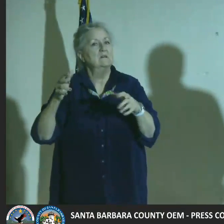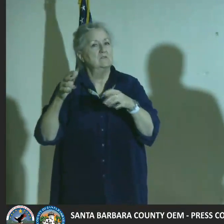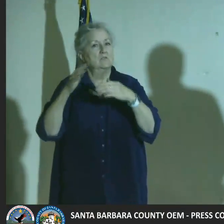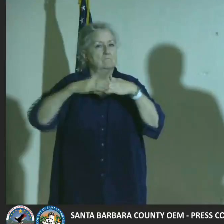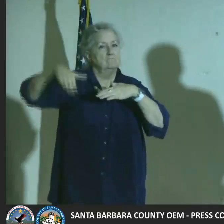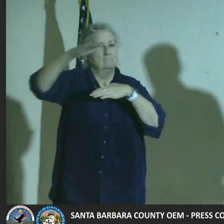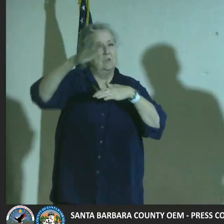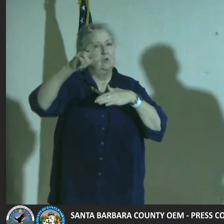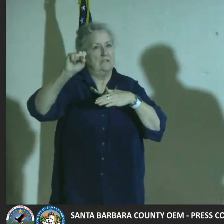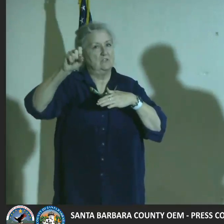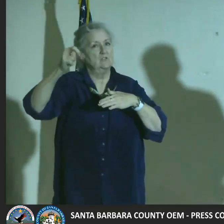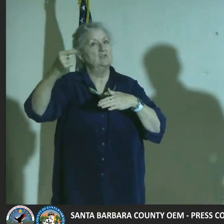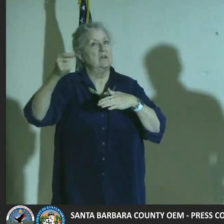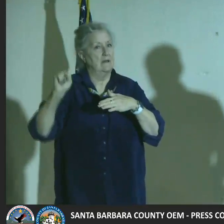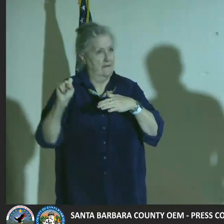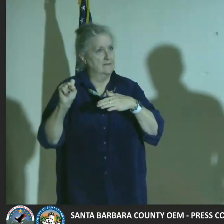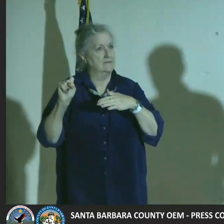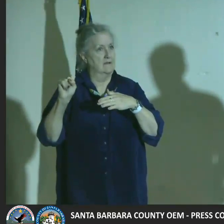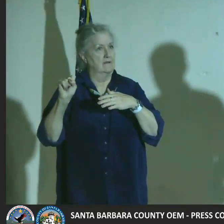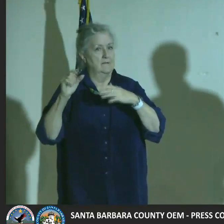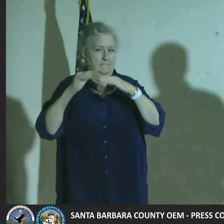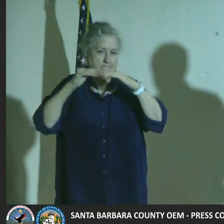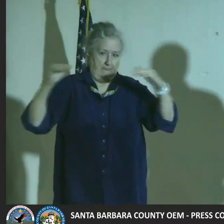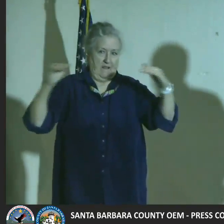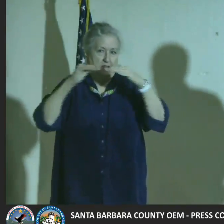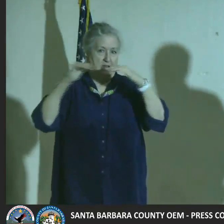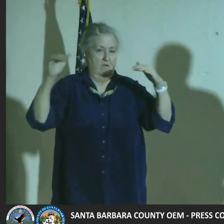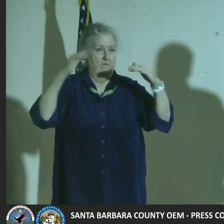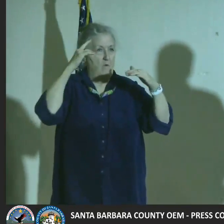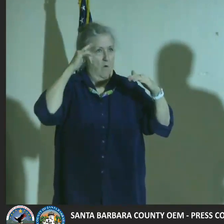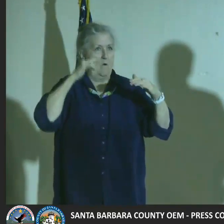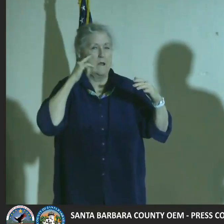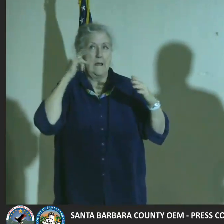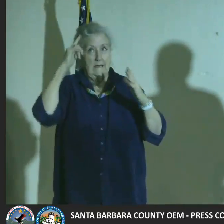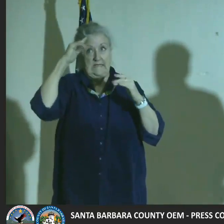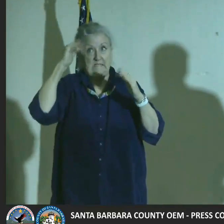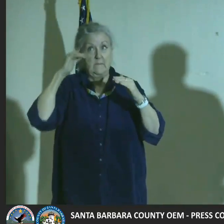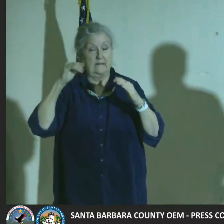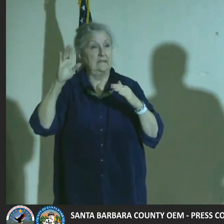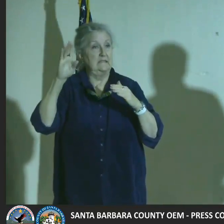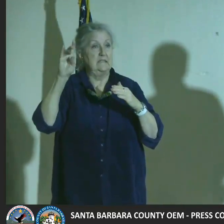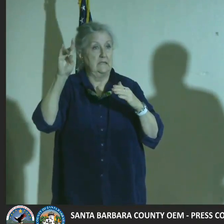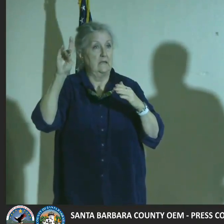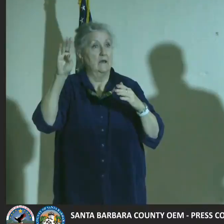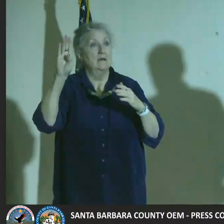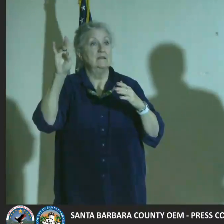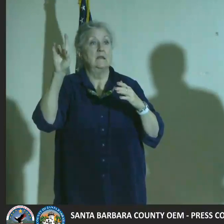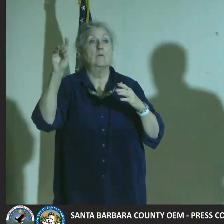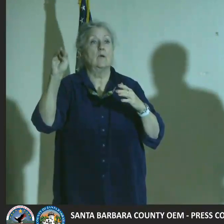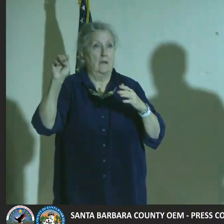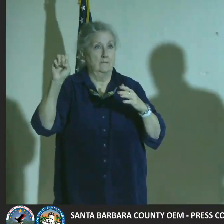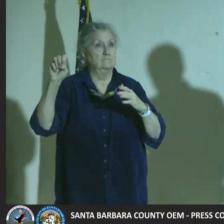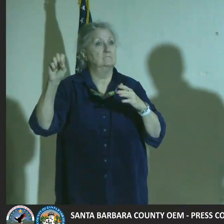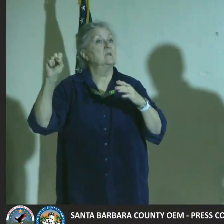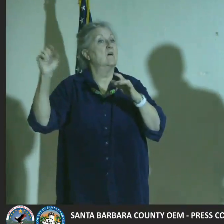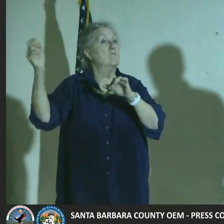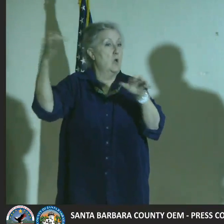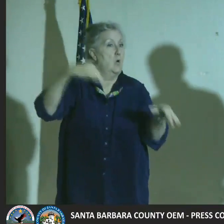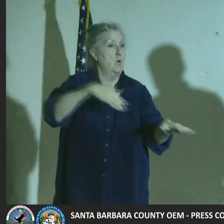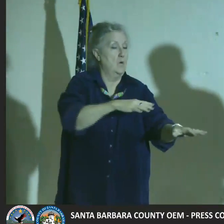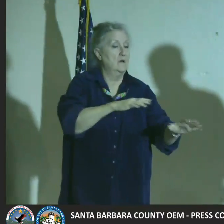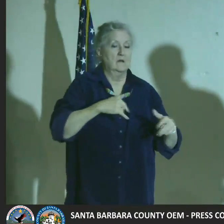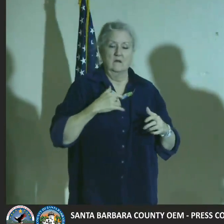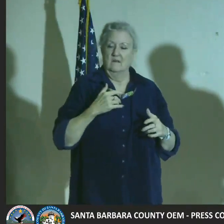the USGS threshold for debris flows. And again, we've had very little, if